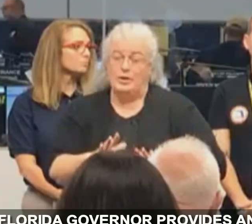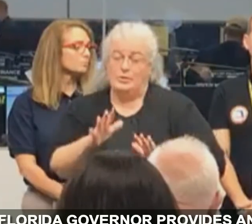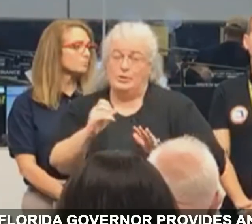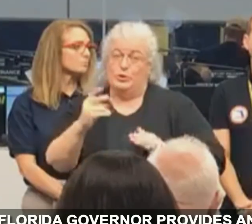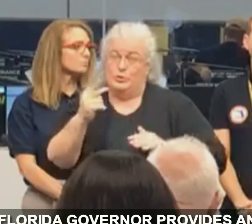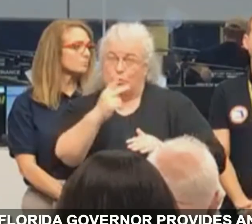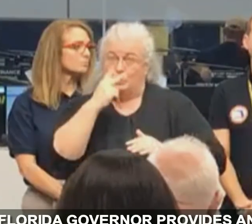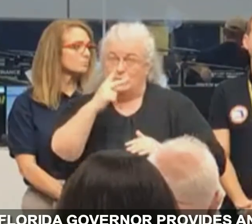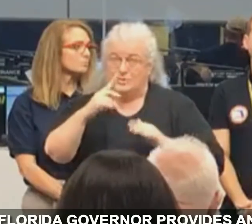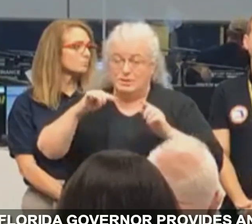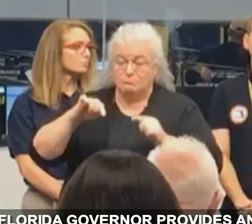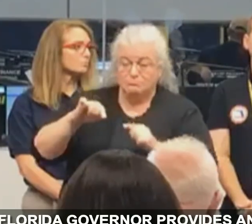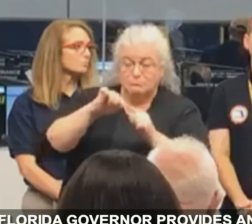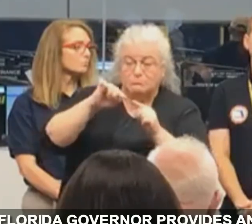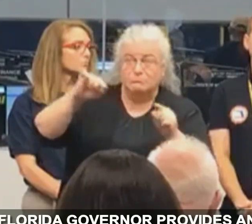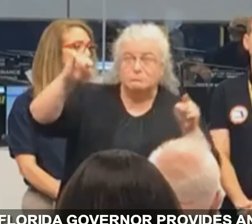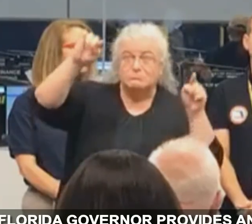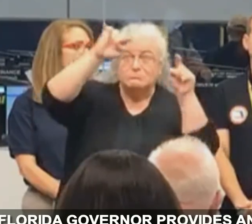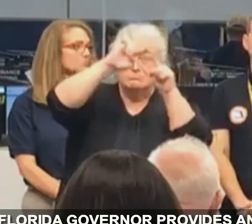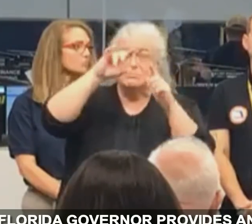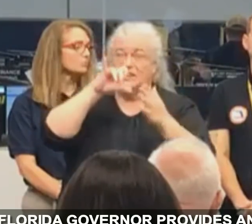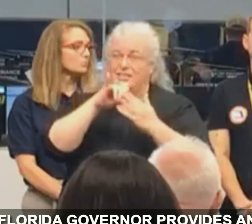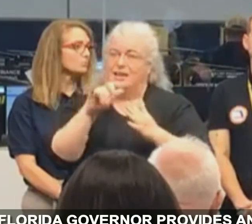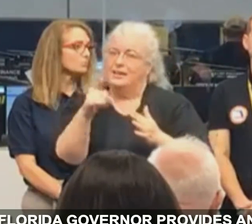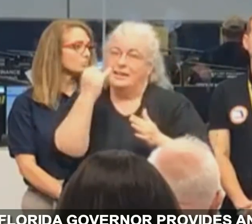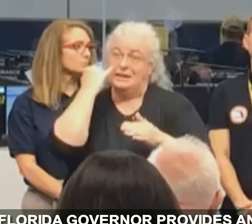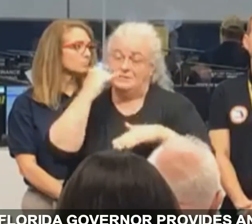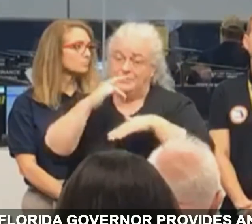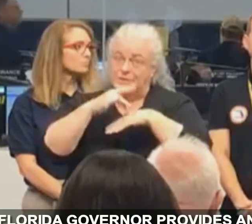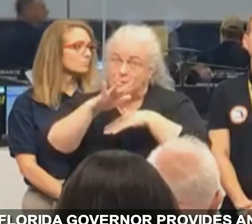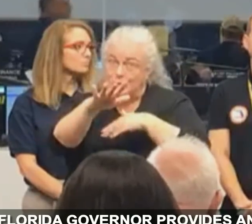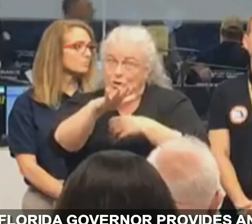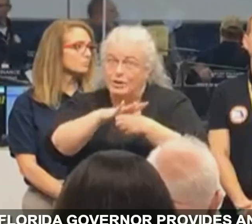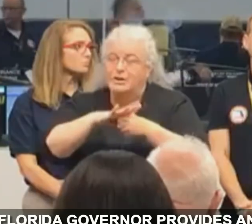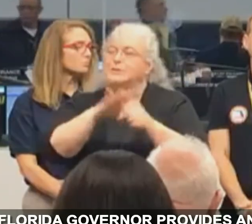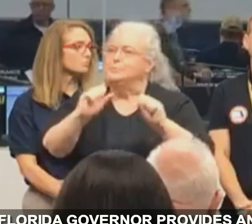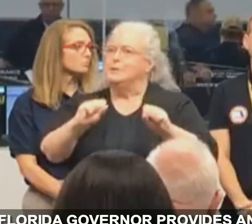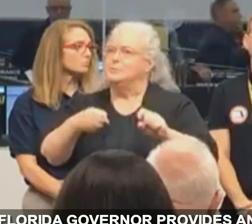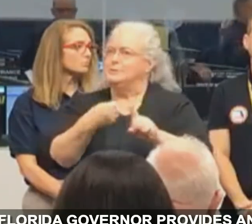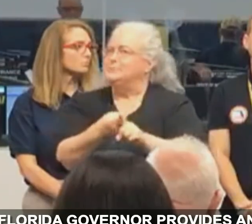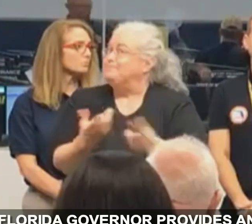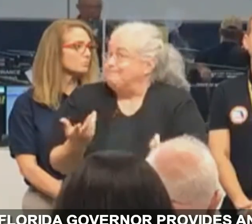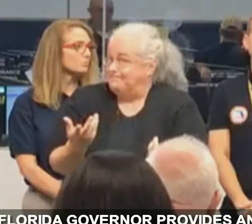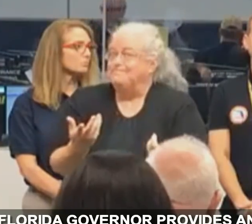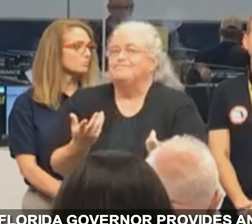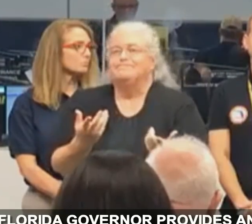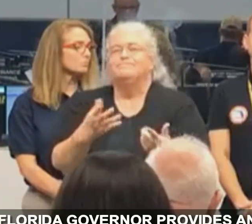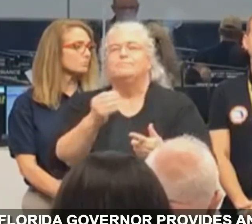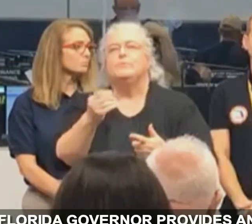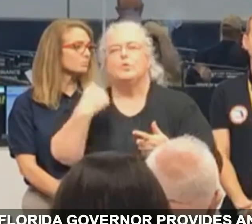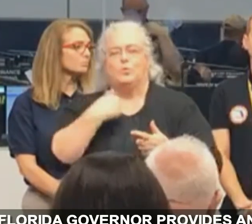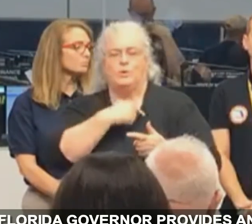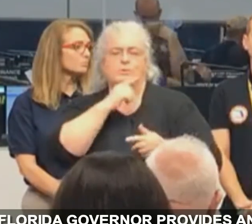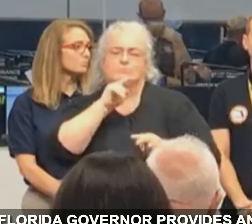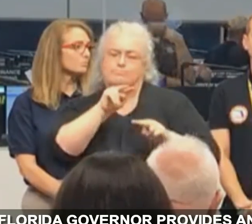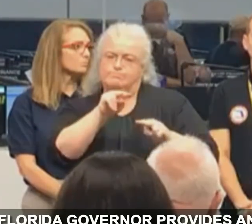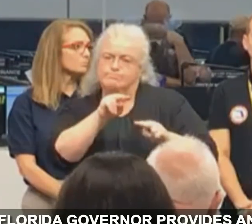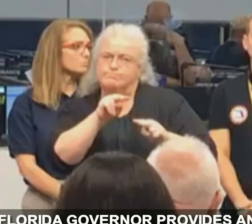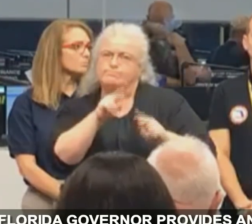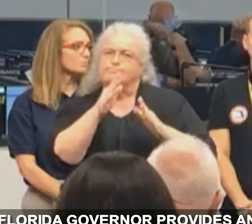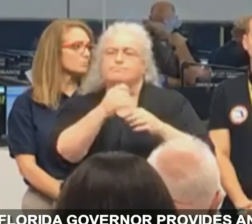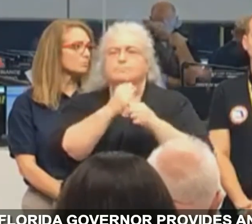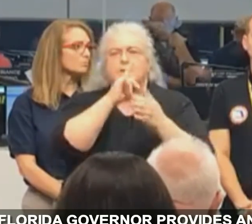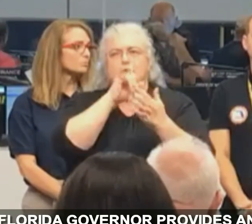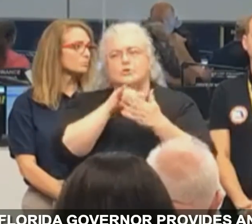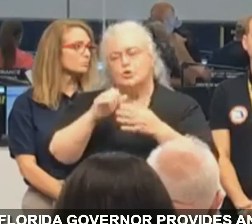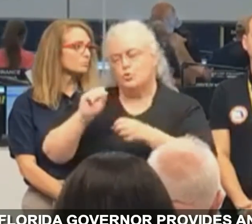prepared. And so, we're continuing to click on all cylinders here, and are going to continue to be monitoring the situation and working